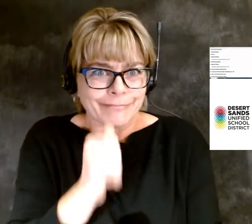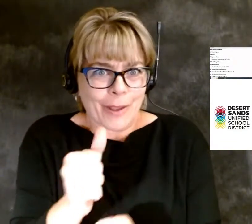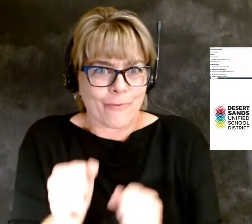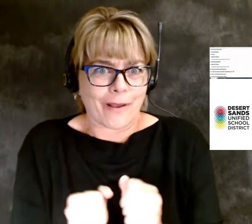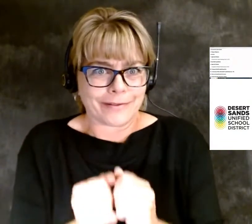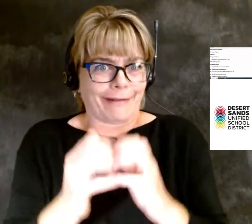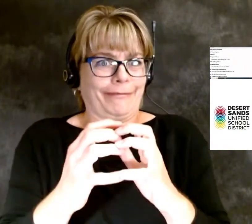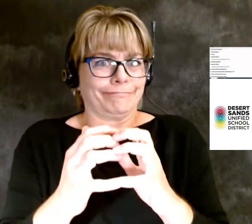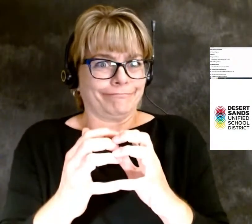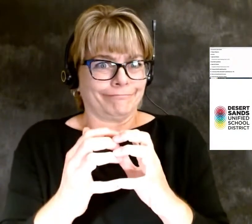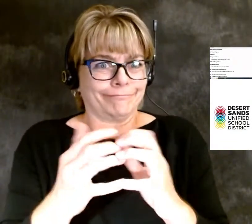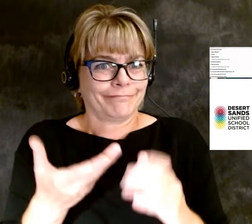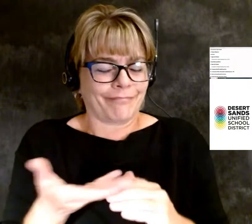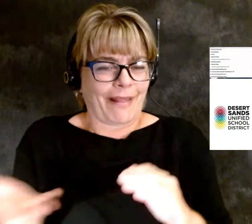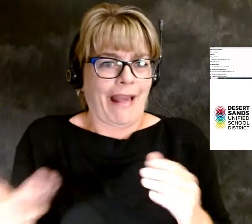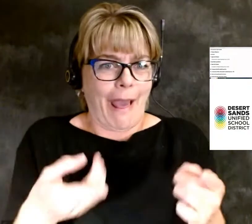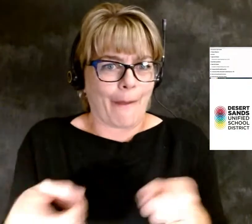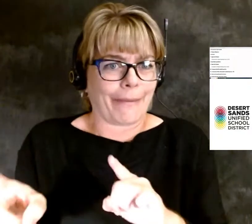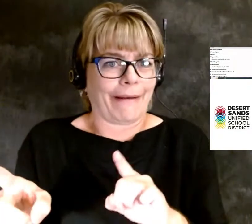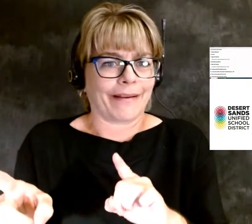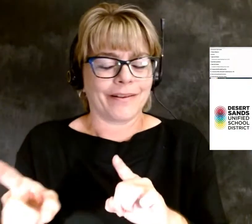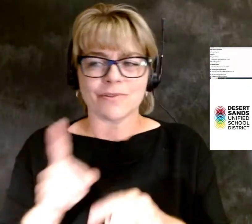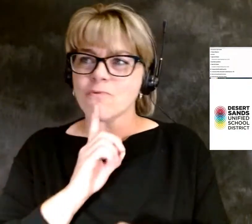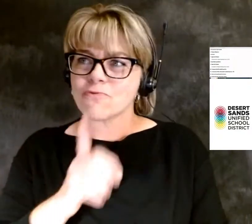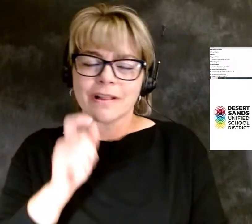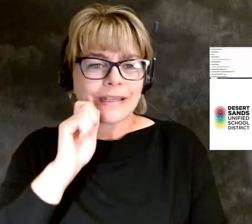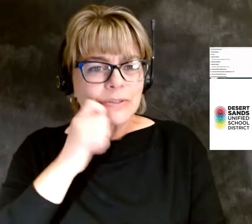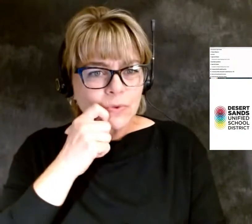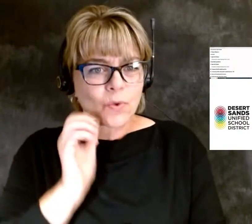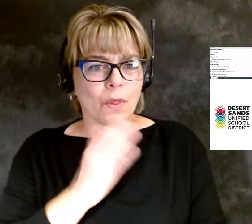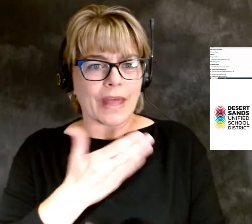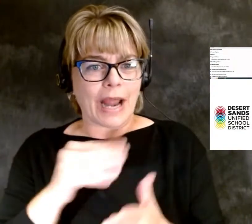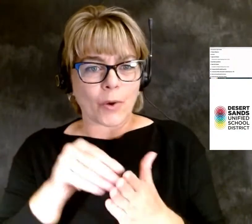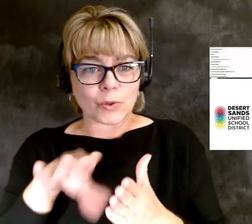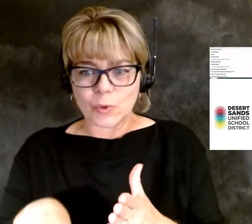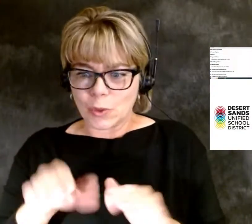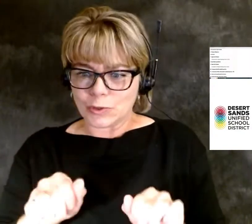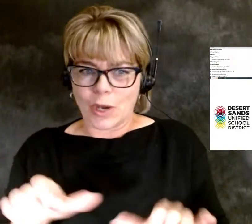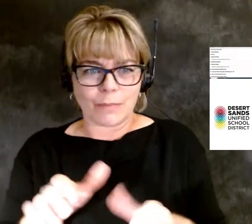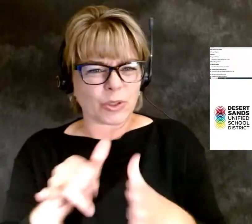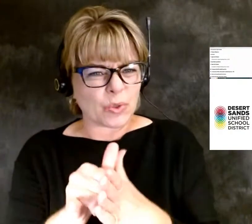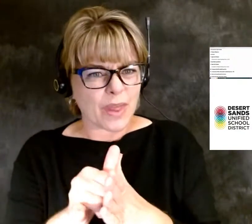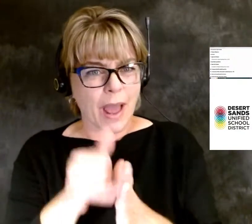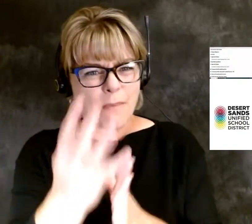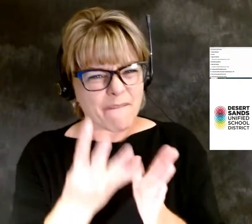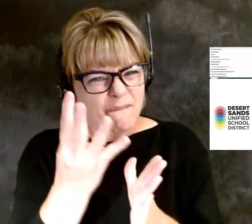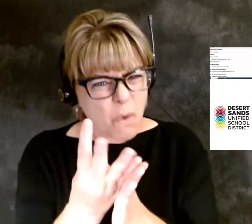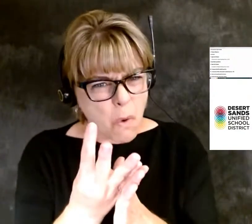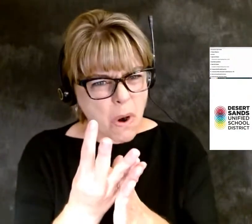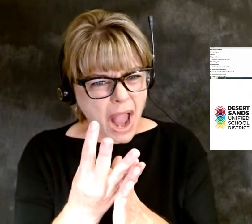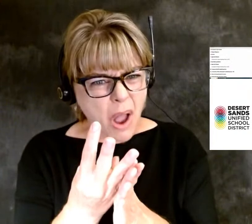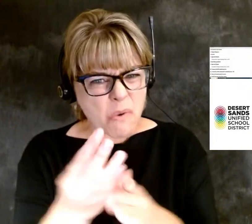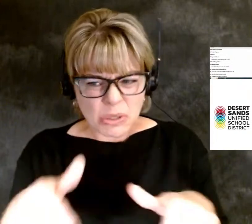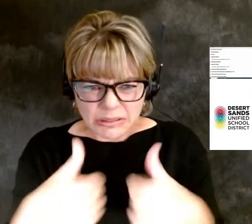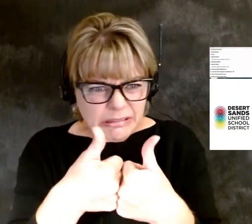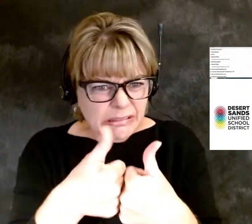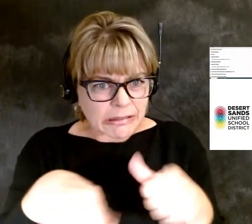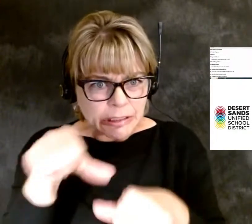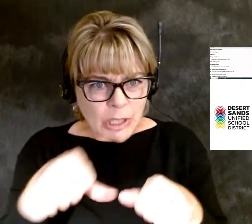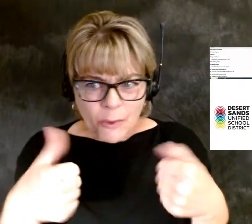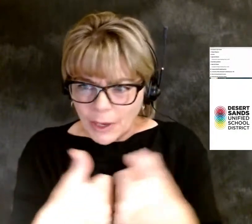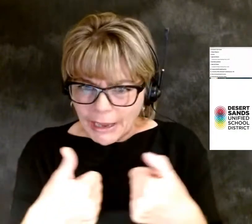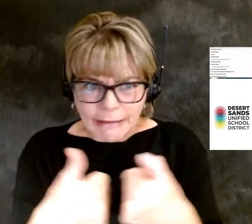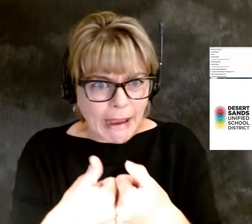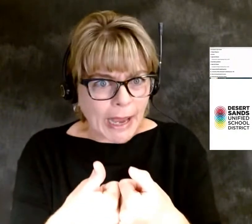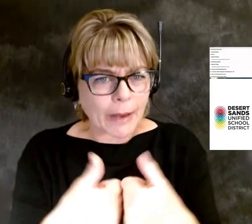that our kids are able to do that. And 4 hours, my God. But you know what? My son spends hours online